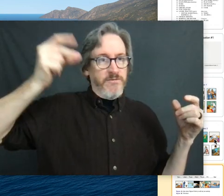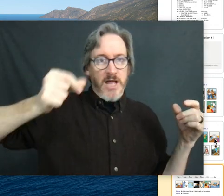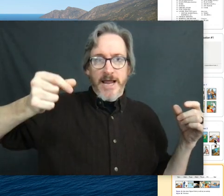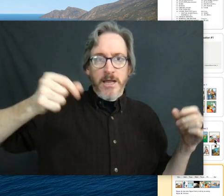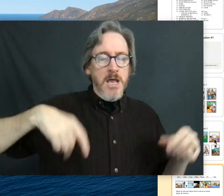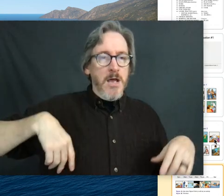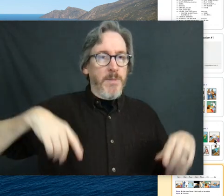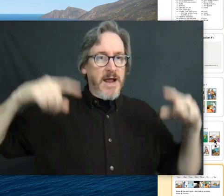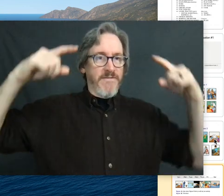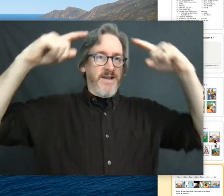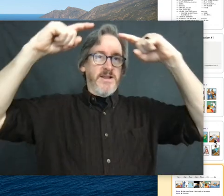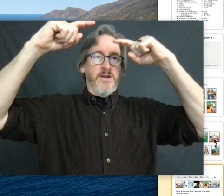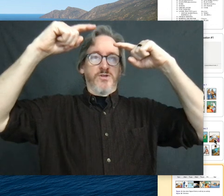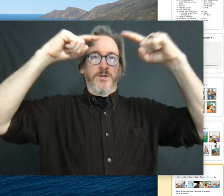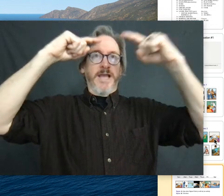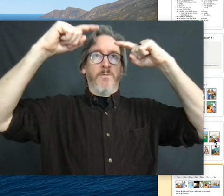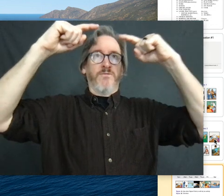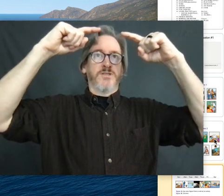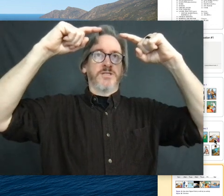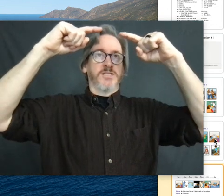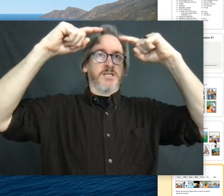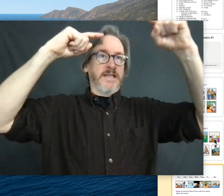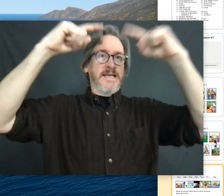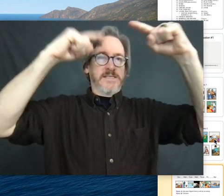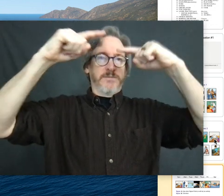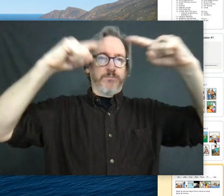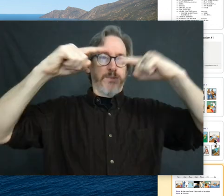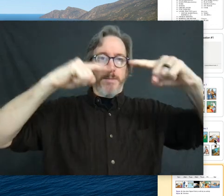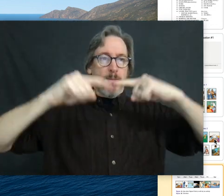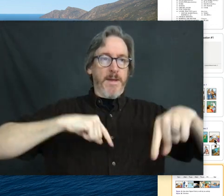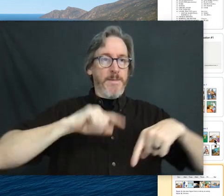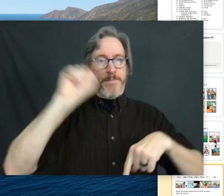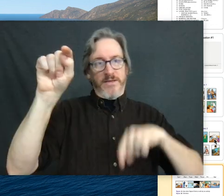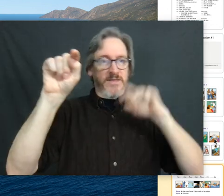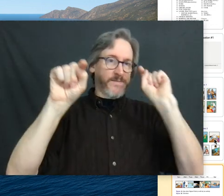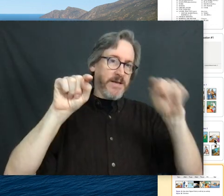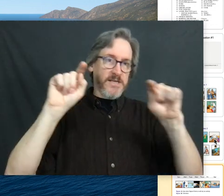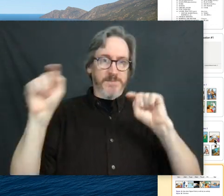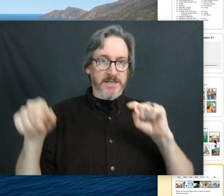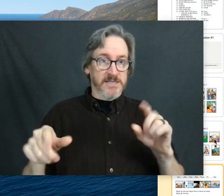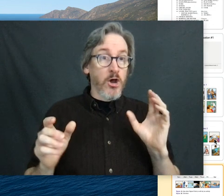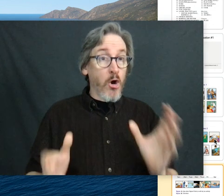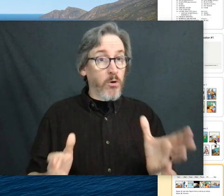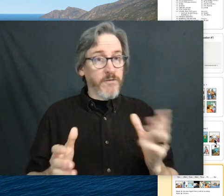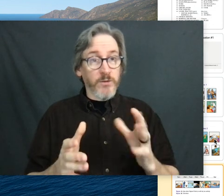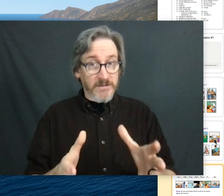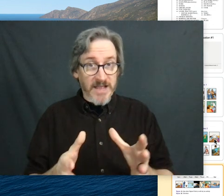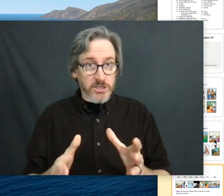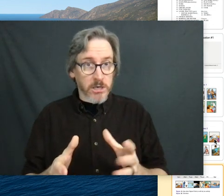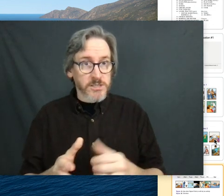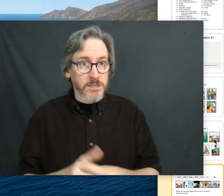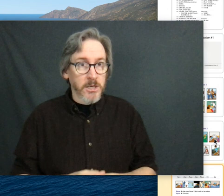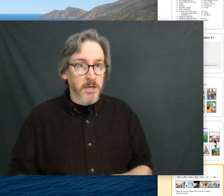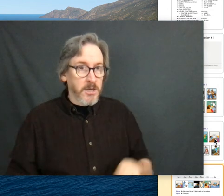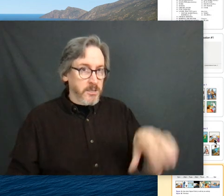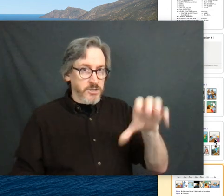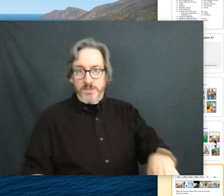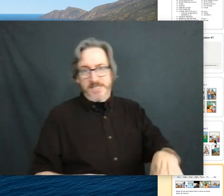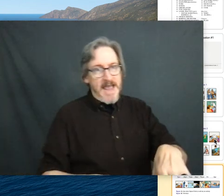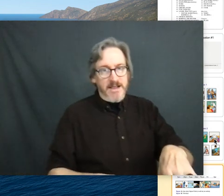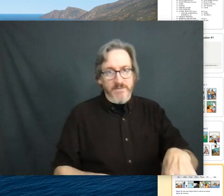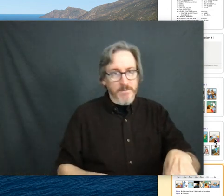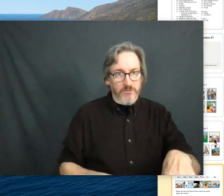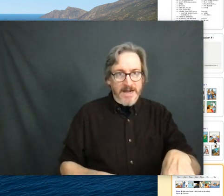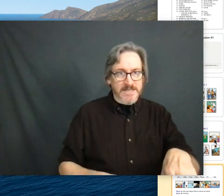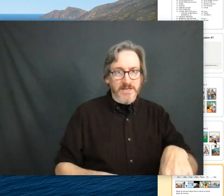it on the fly. But I find that it's really helpful to just list and then pick this. Or if you like flashcards, do